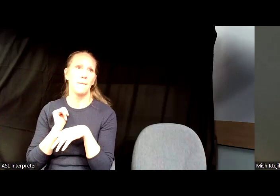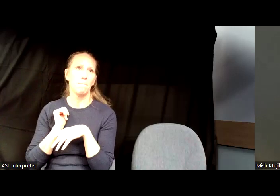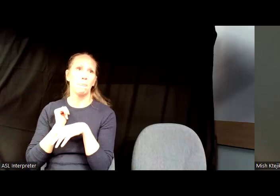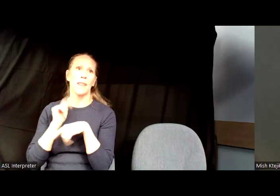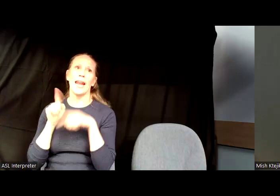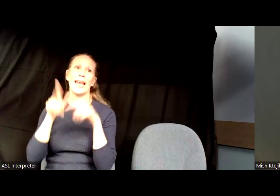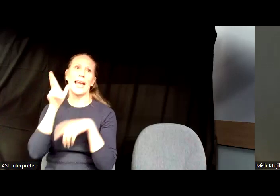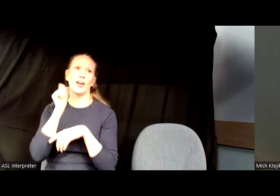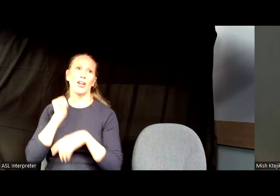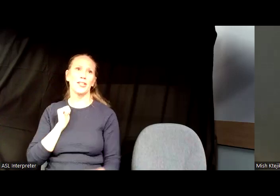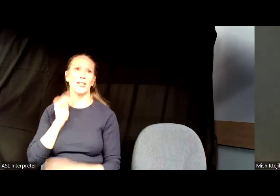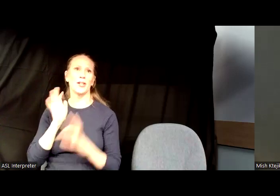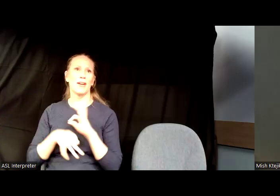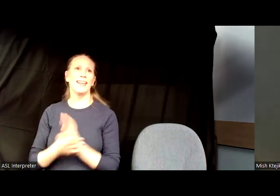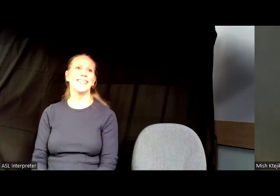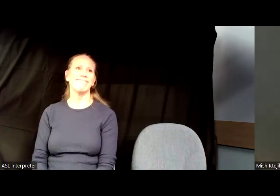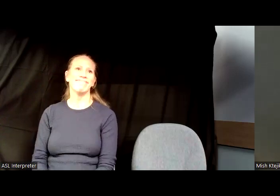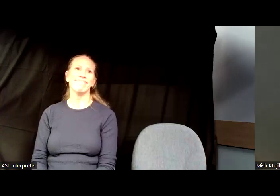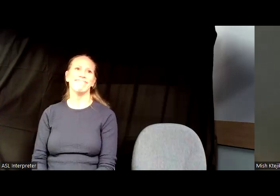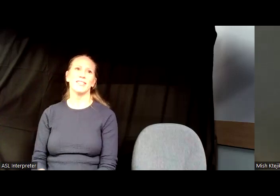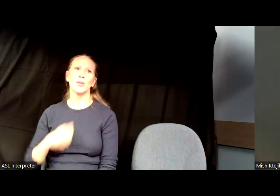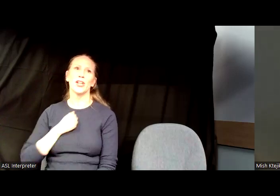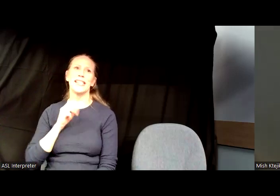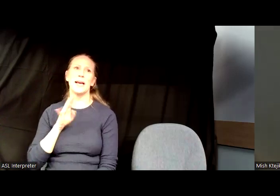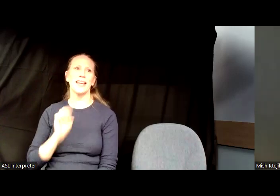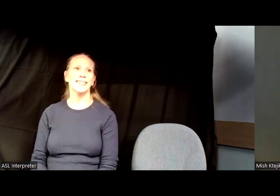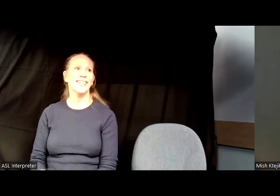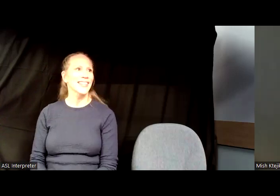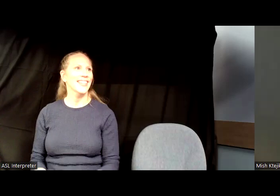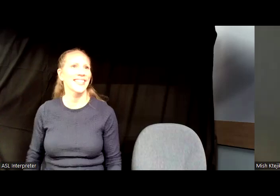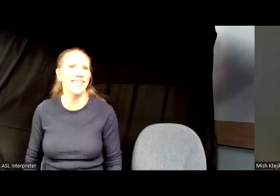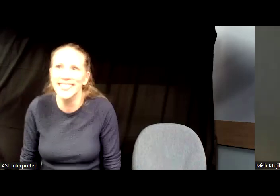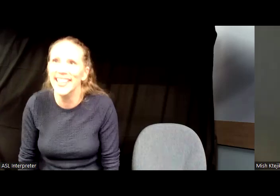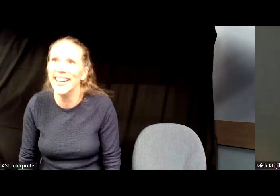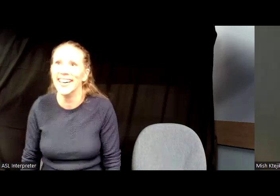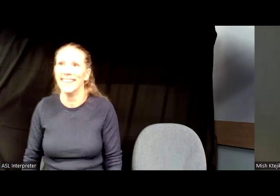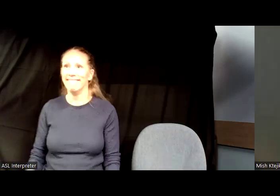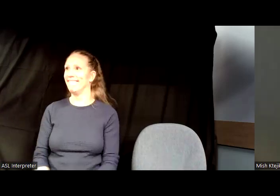off. And I can't hear you too much. So sorry, Tammy.